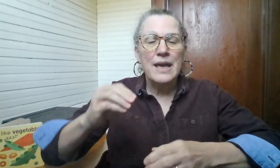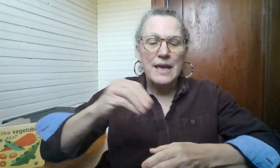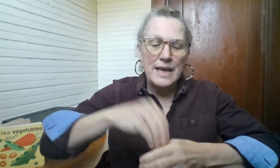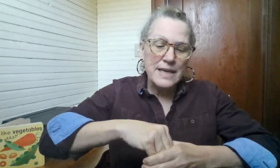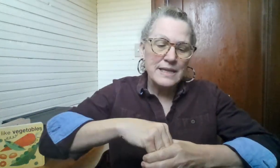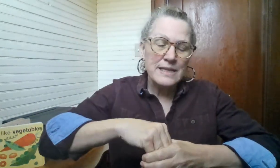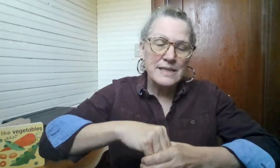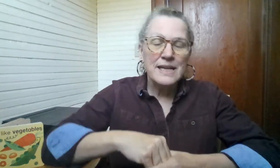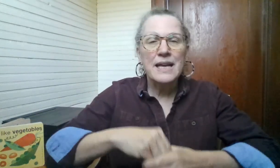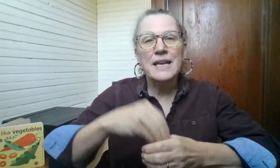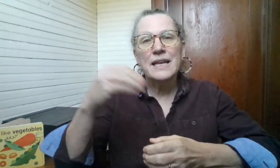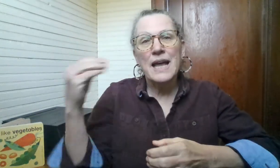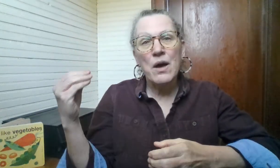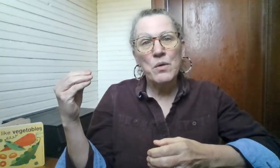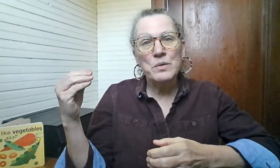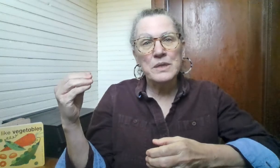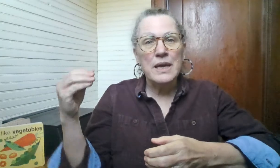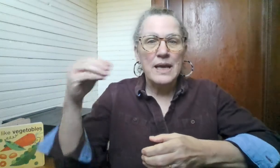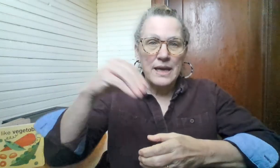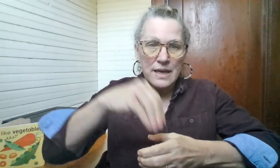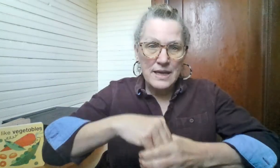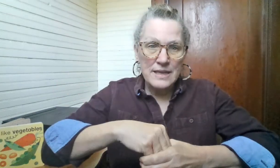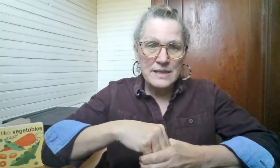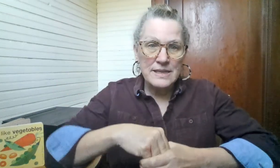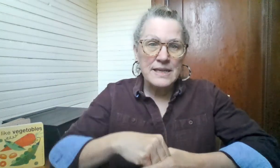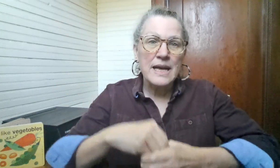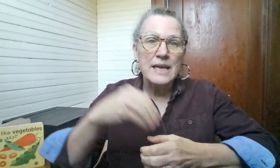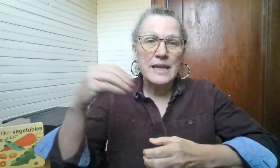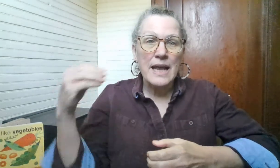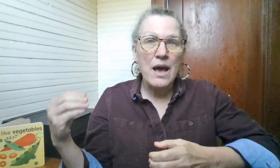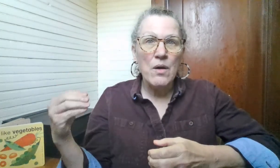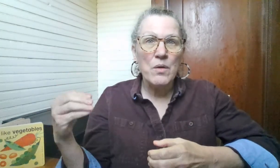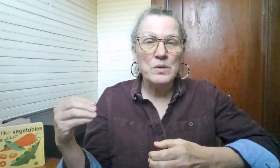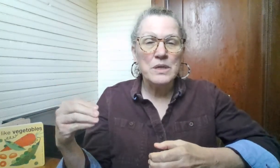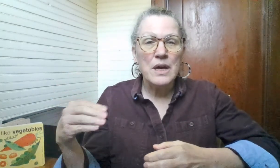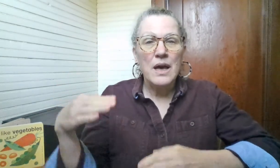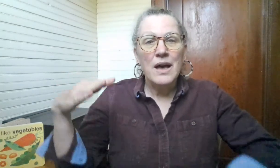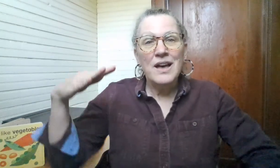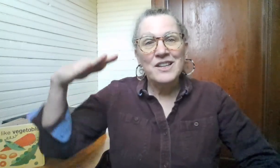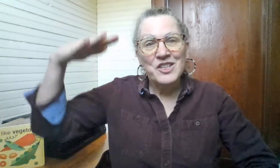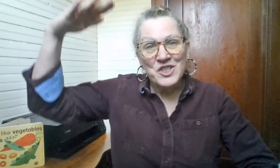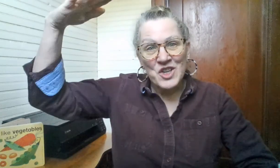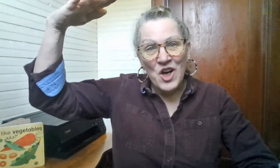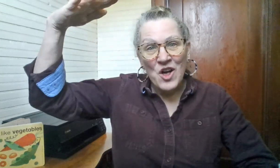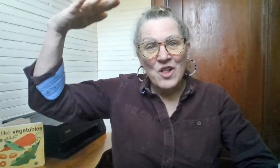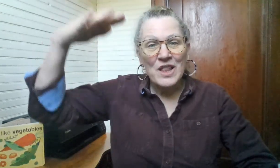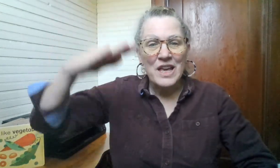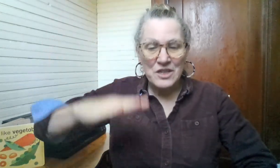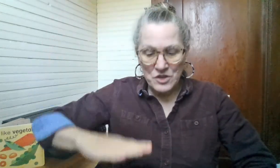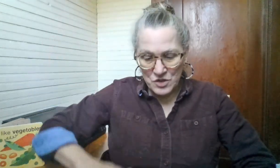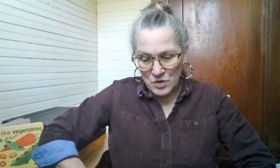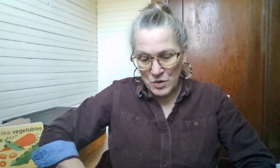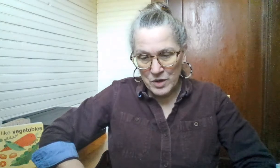inside and out, inside and out, tall and short,